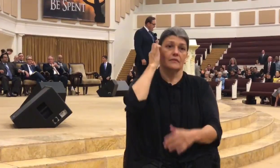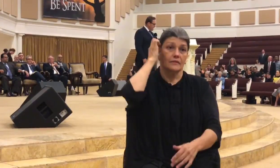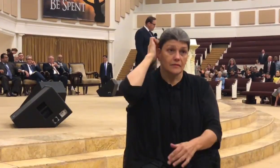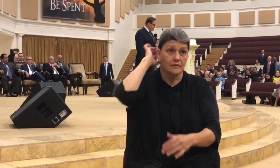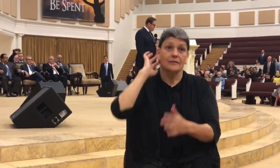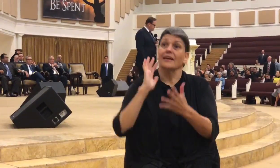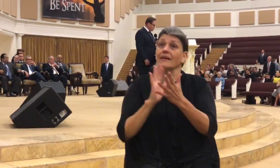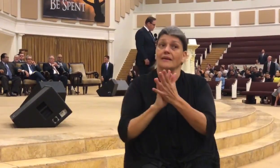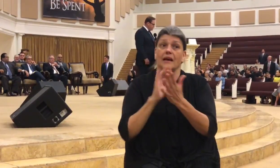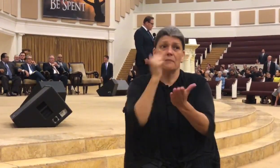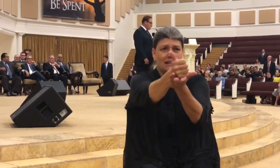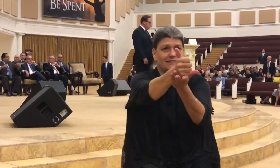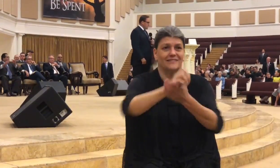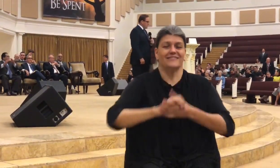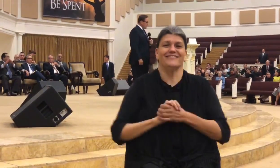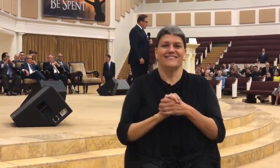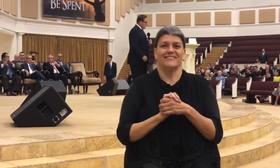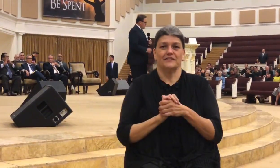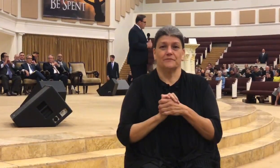Amen.